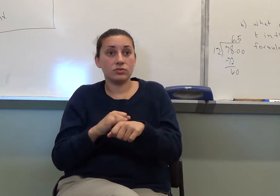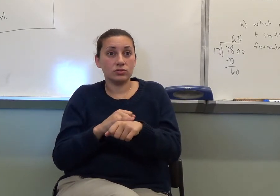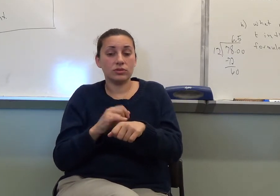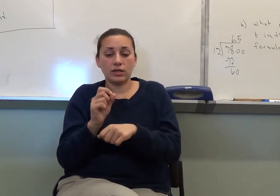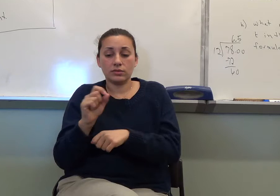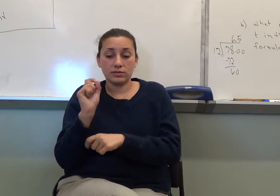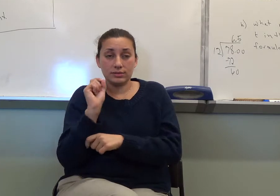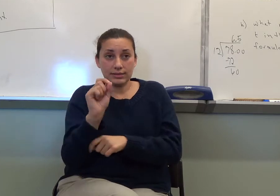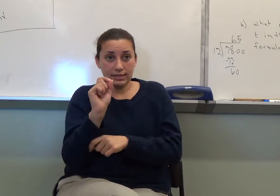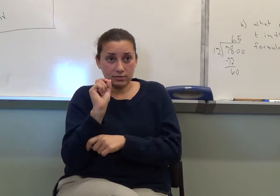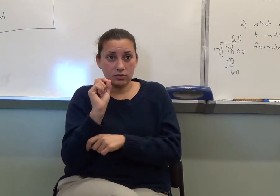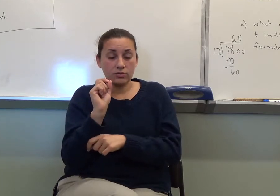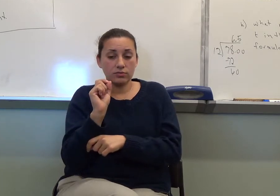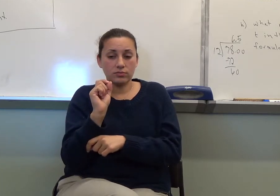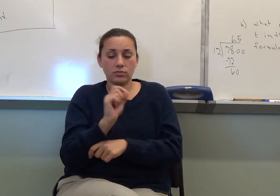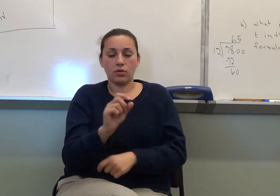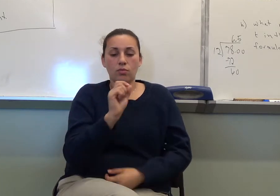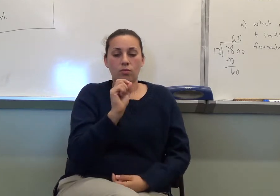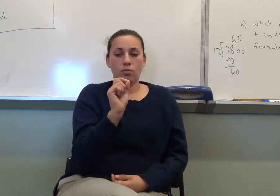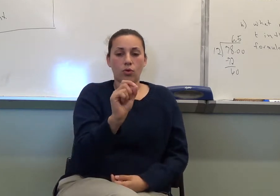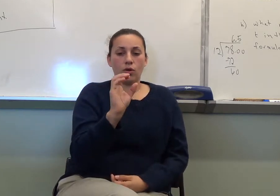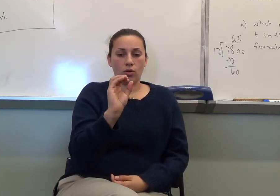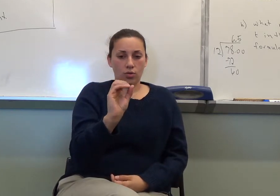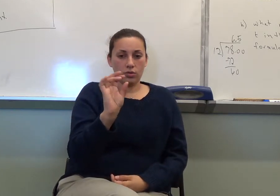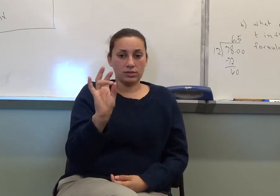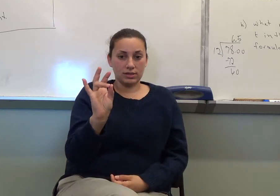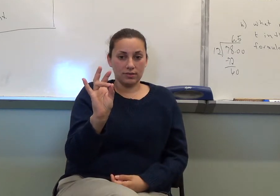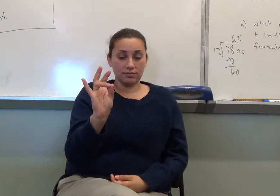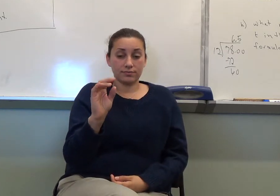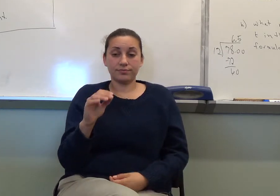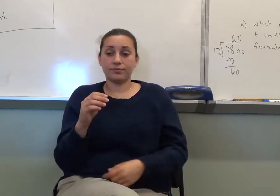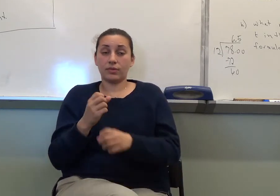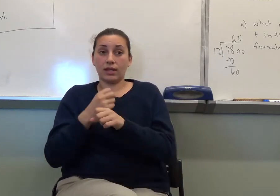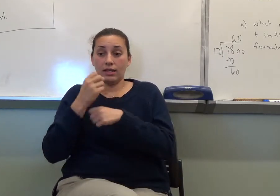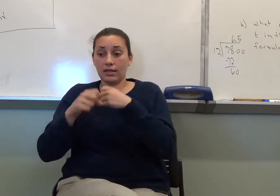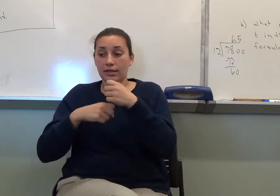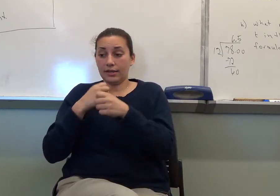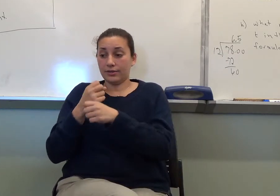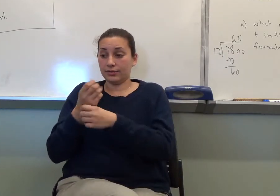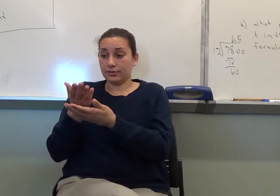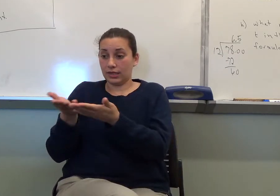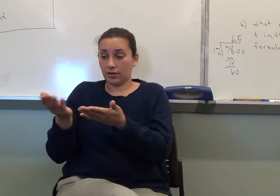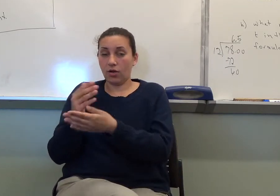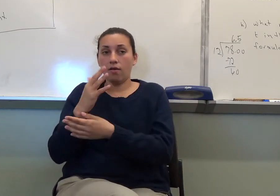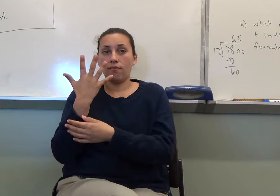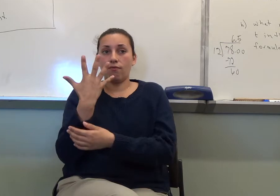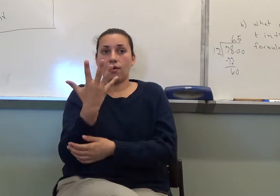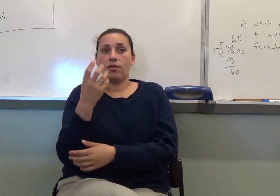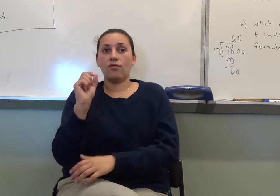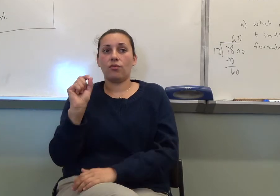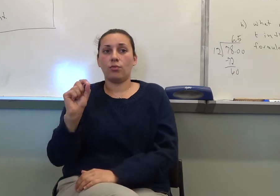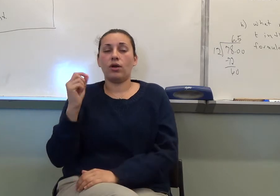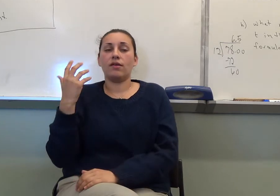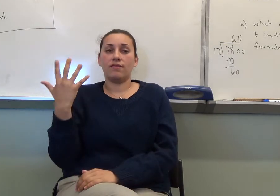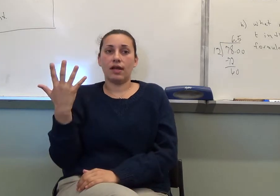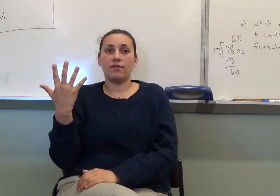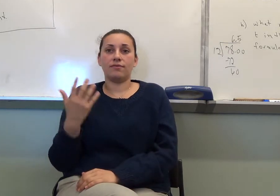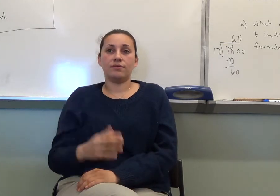as 0.07, and then the years are going there at 5.5. And it's a matter of